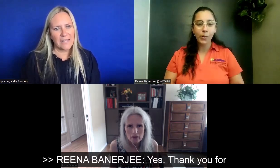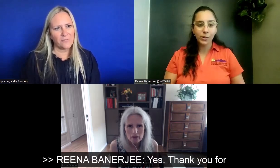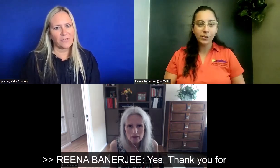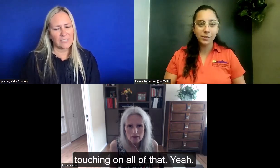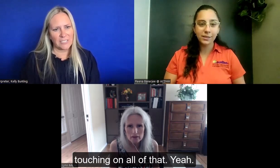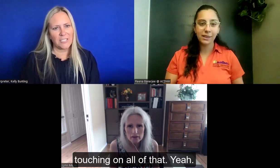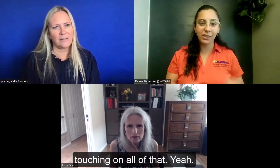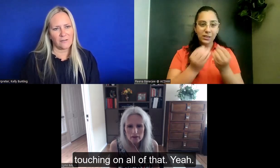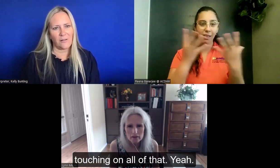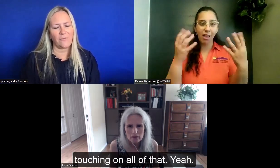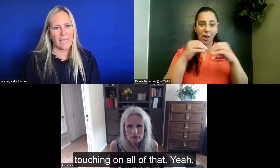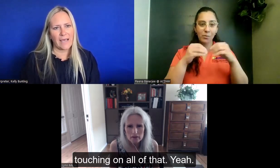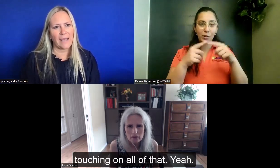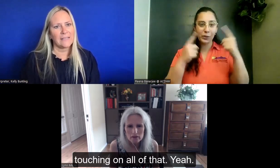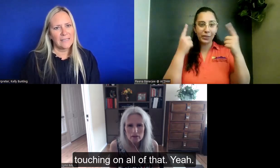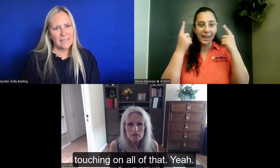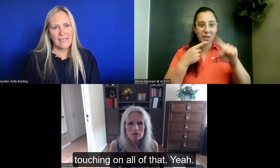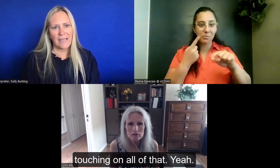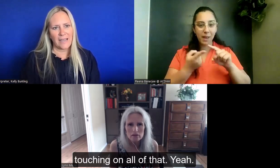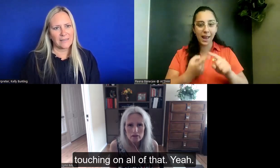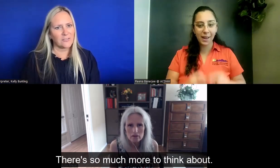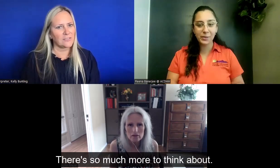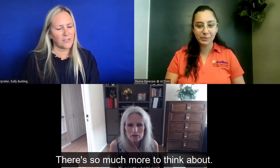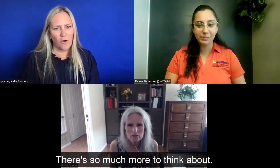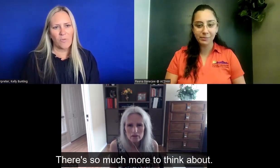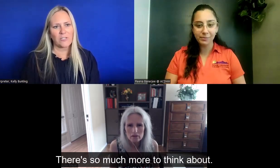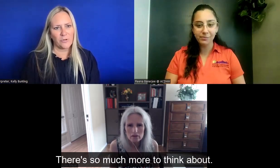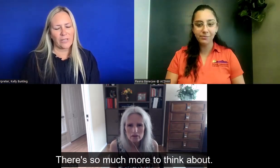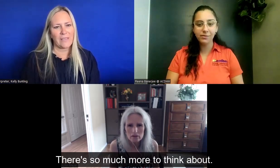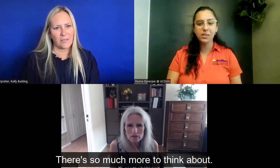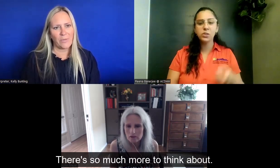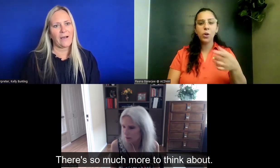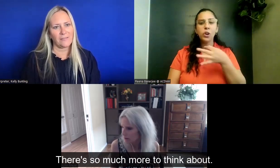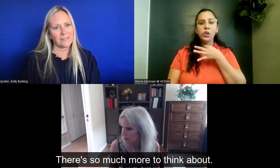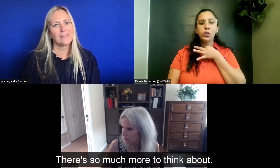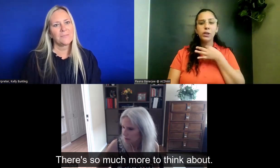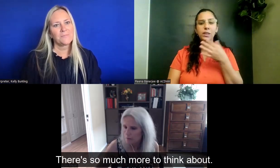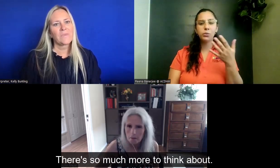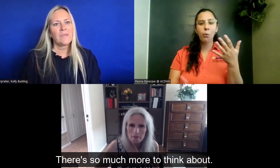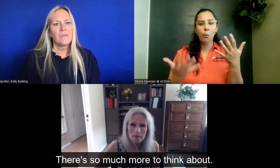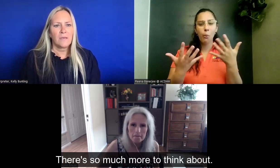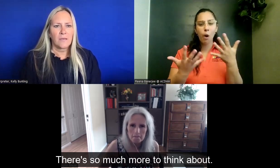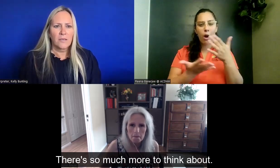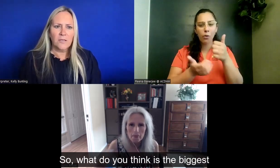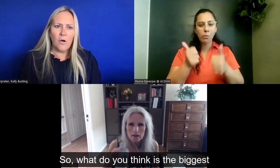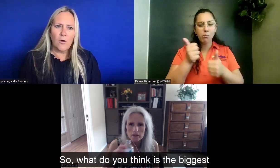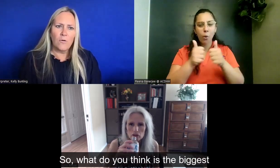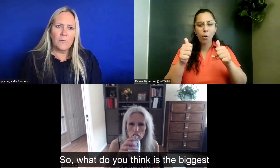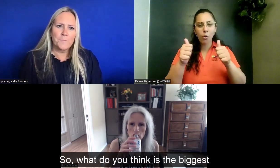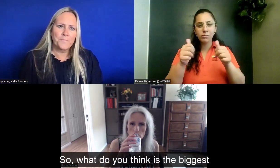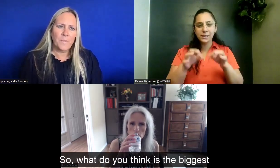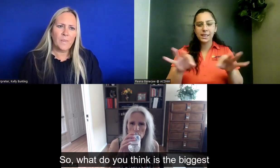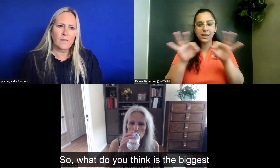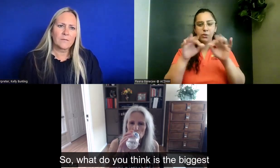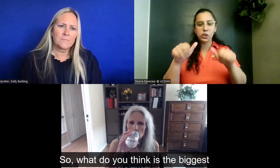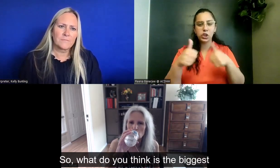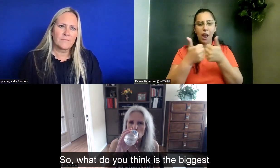Yes, thank you for touching on all of that. Yeah, there's so much more to think about. So,